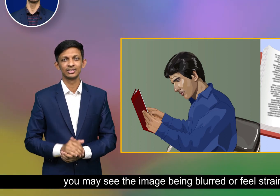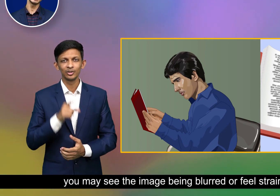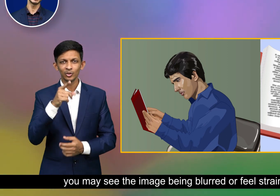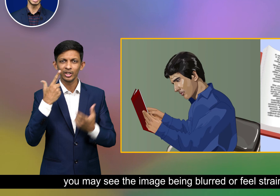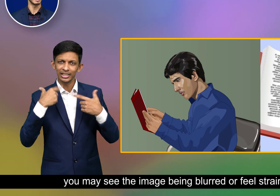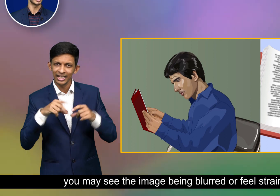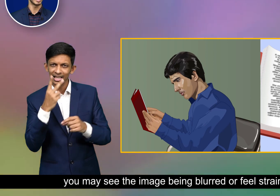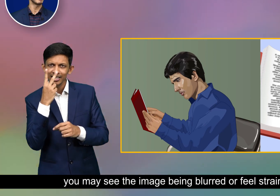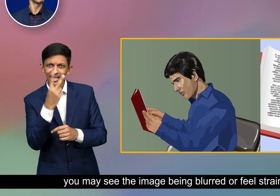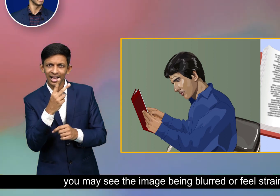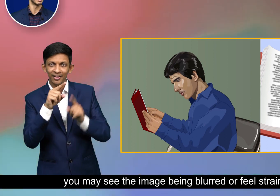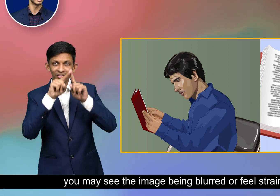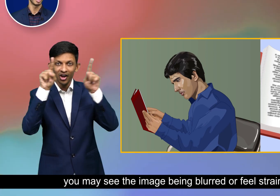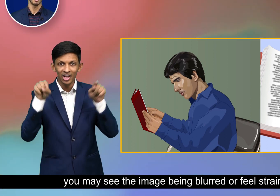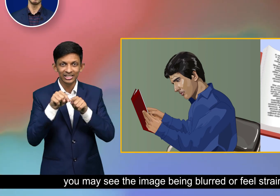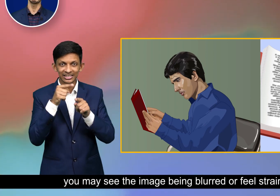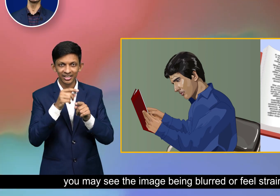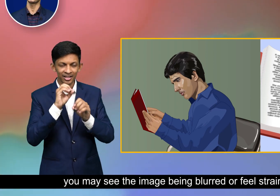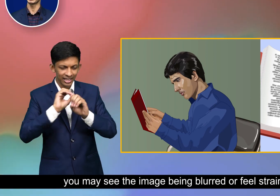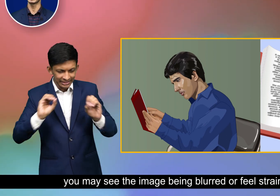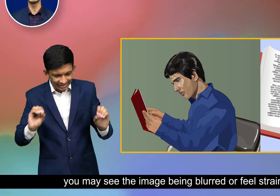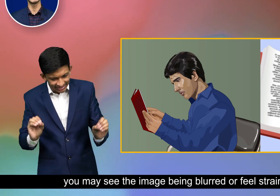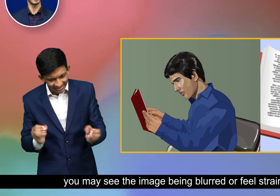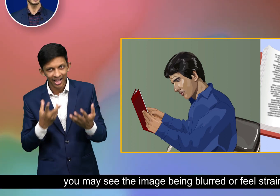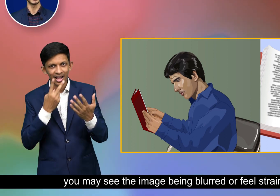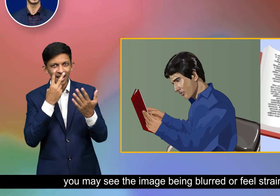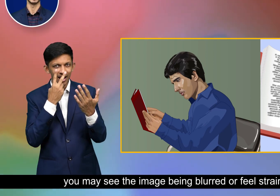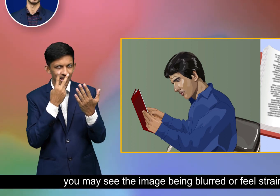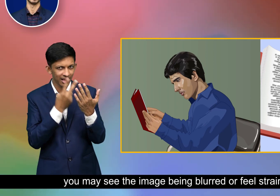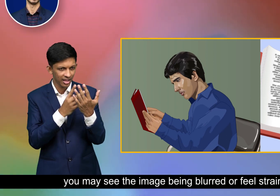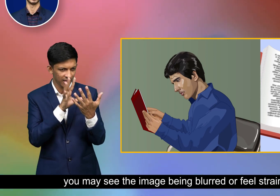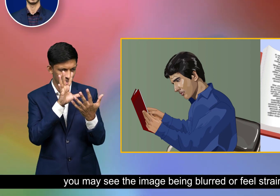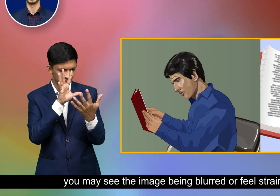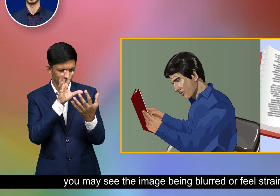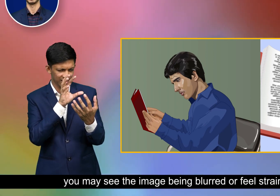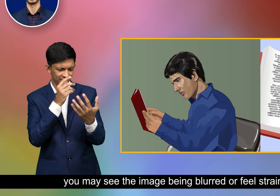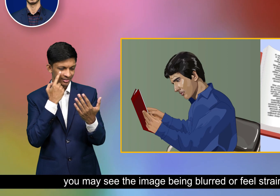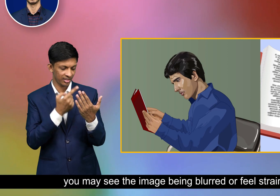you may see the image being blurred or feel strain in the eye.